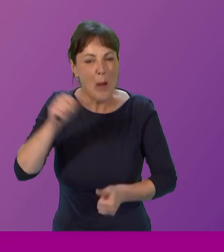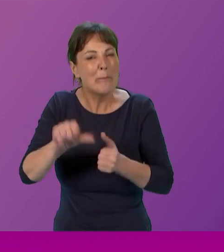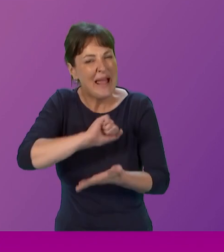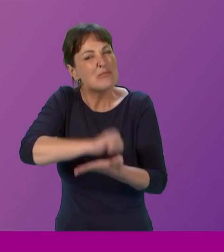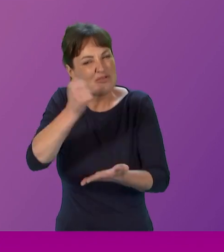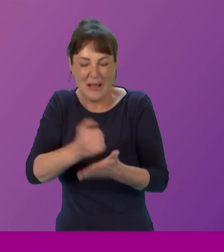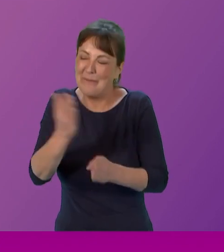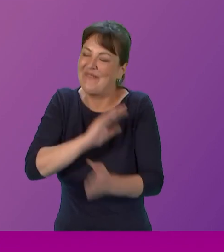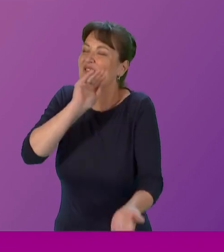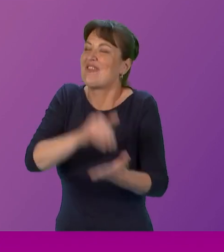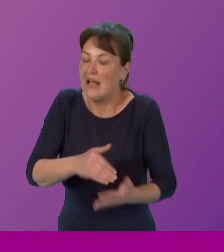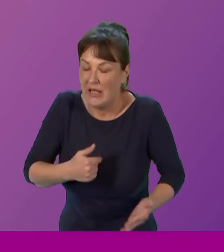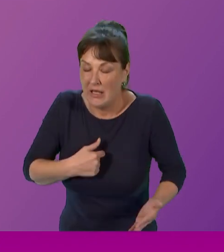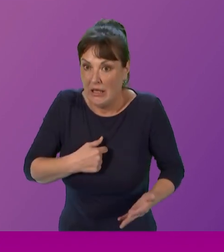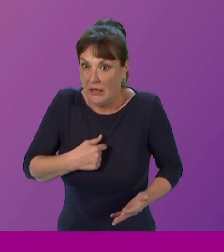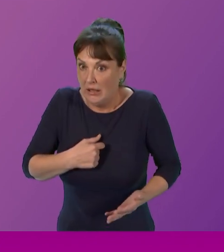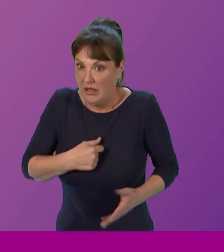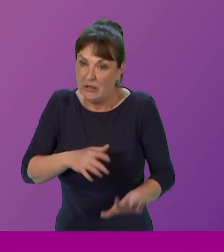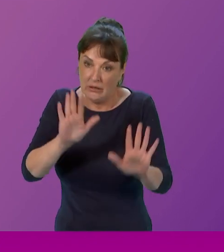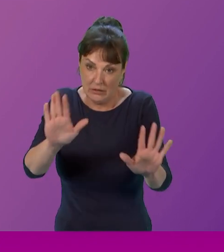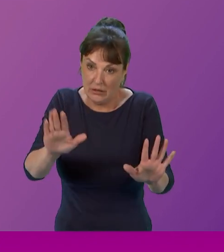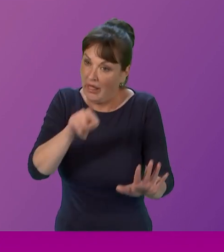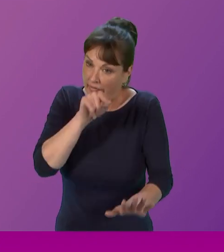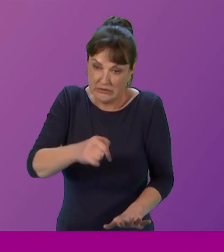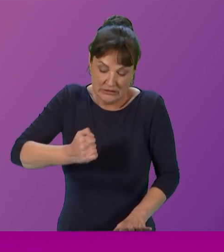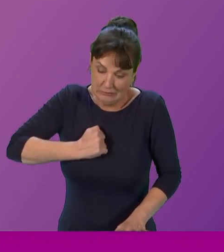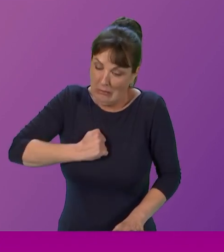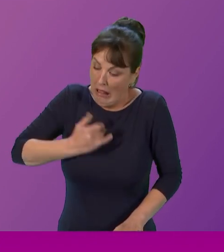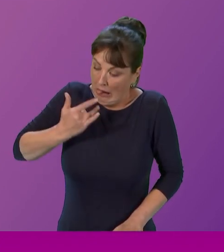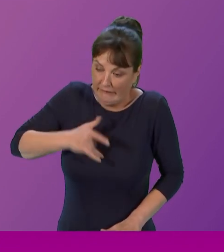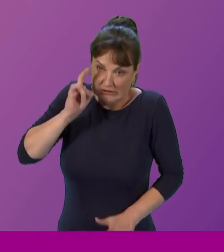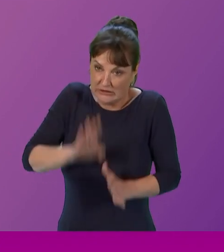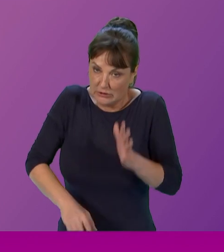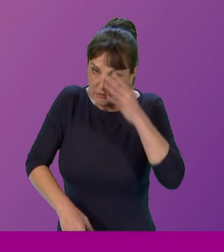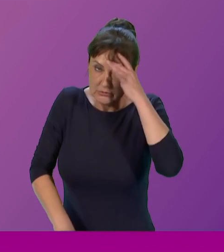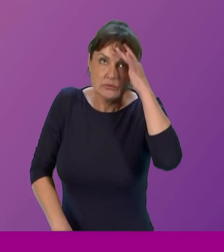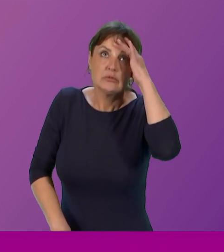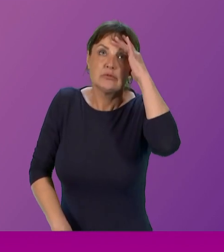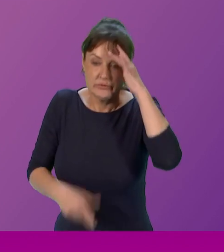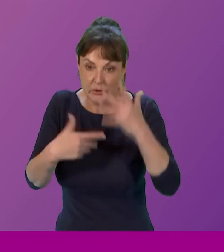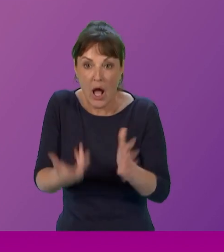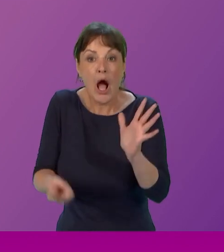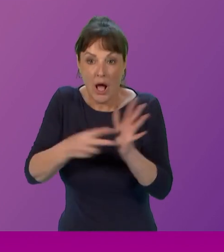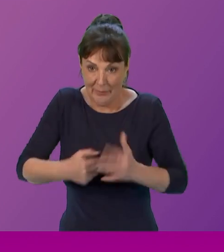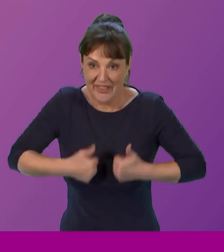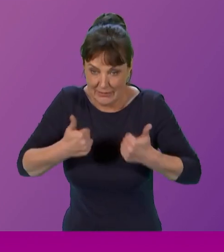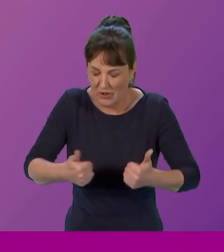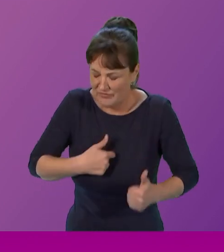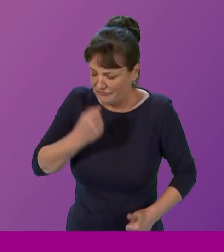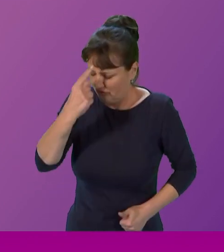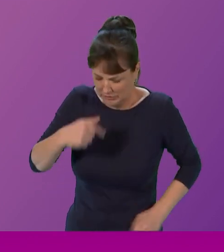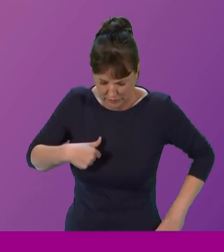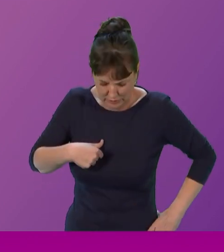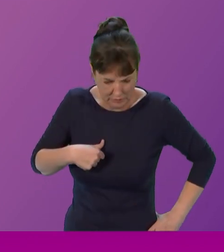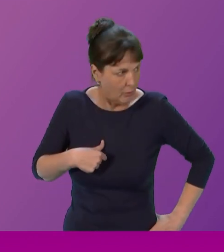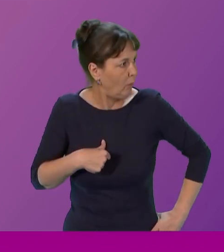tale of a women's lived experience. So I got up, and I realised, that's a nice day. I could get